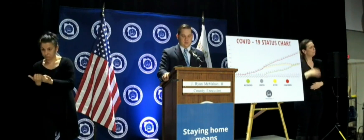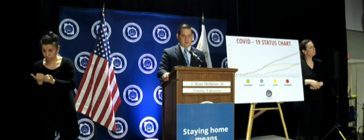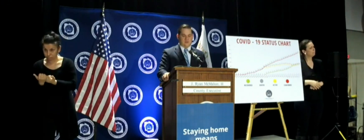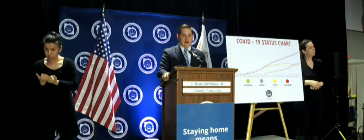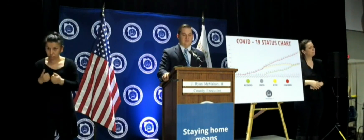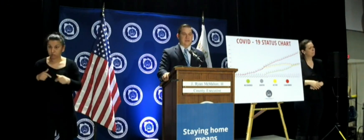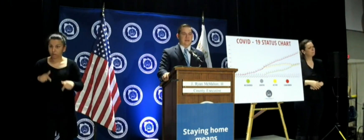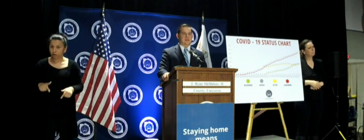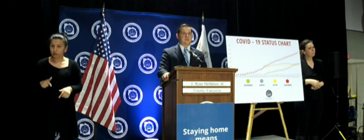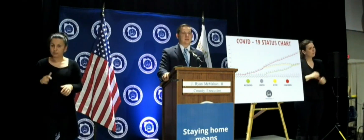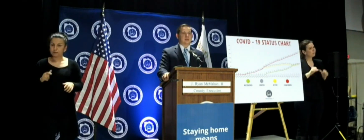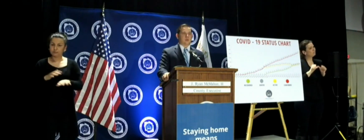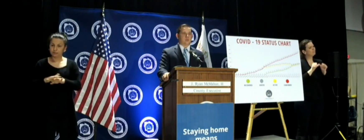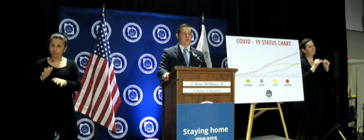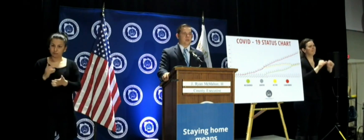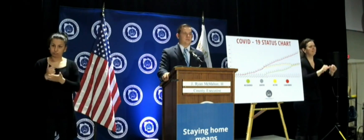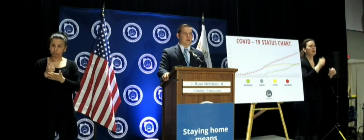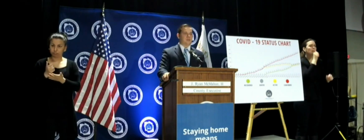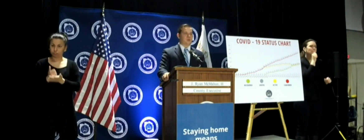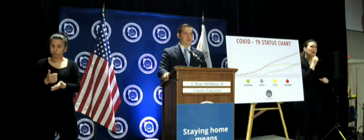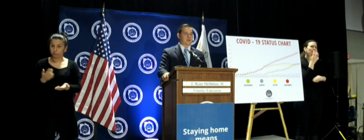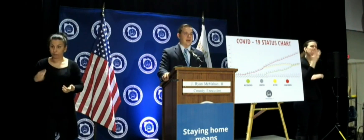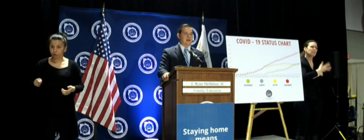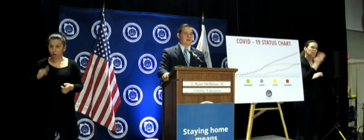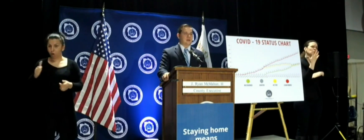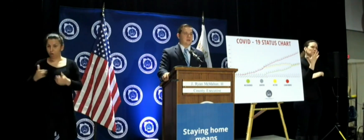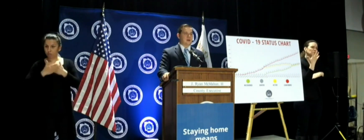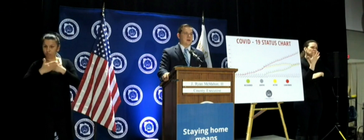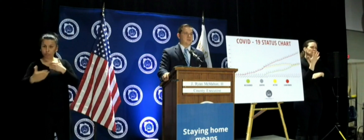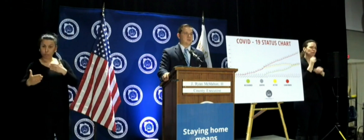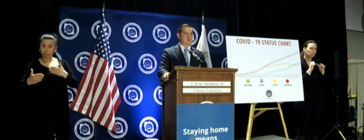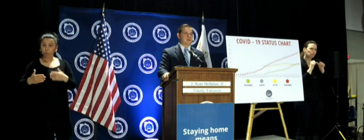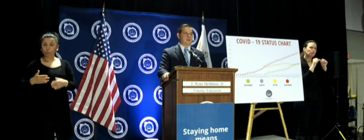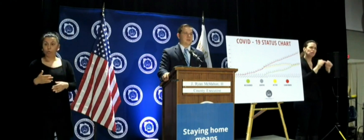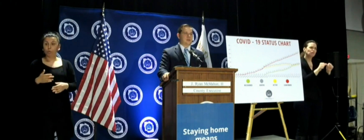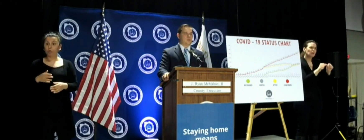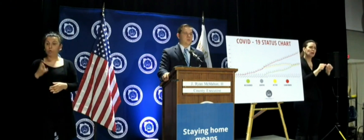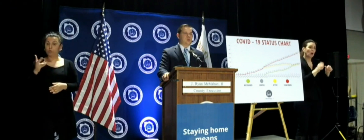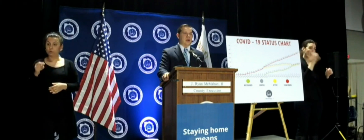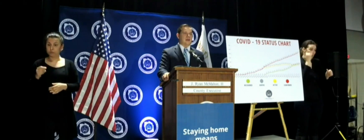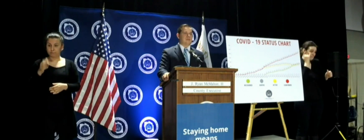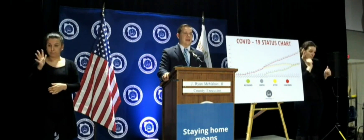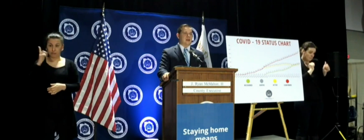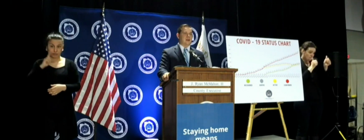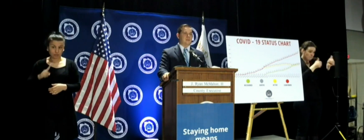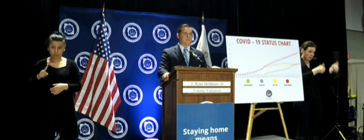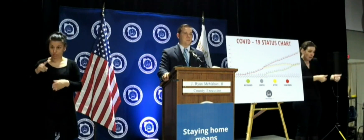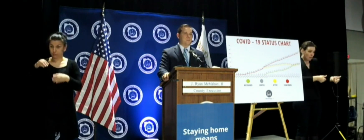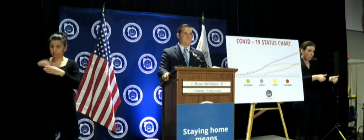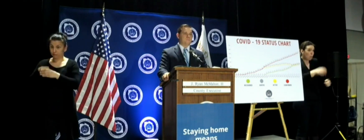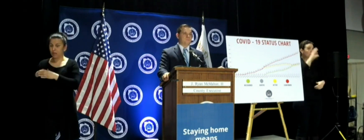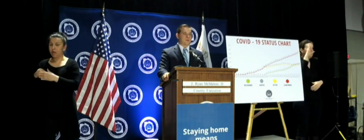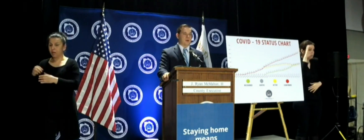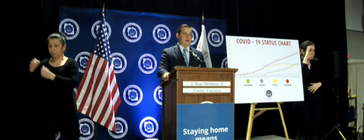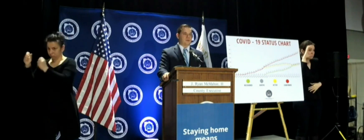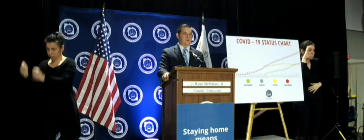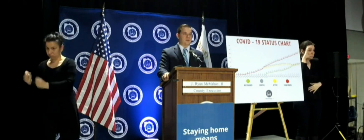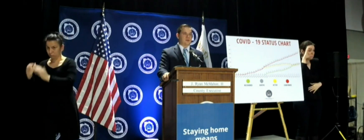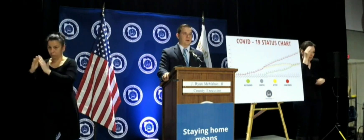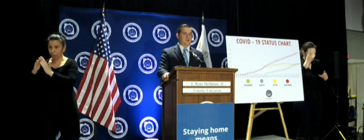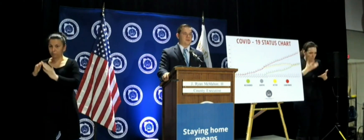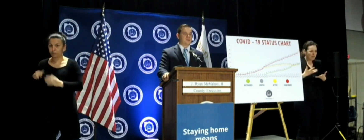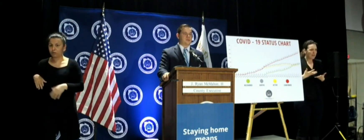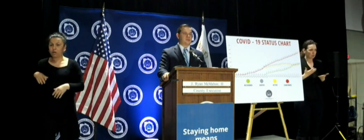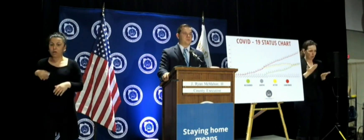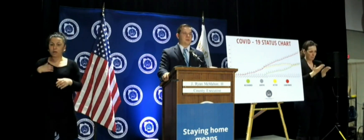next 5 days. We believe by doing that, certainly it will drive data.